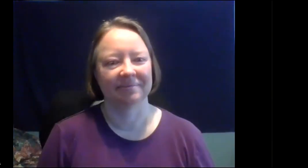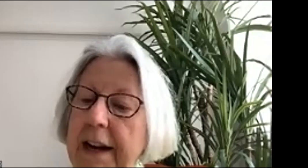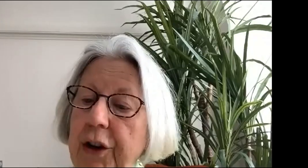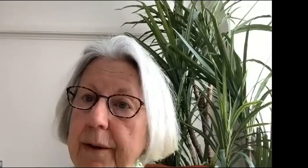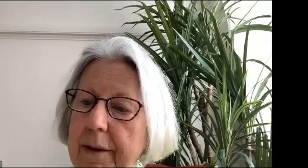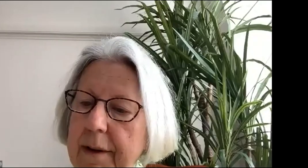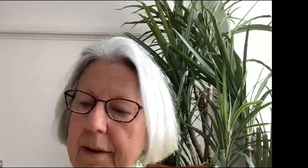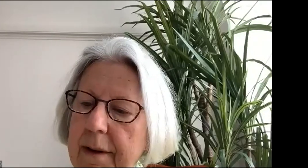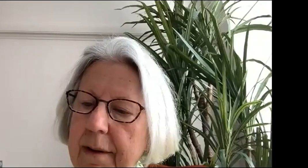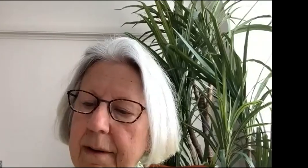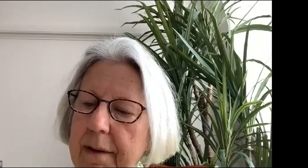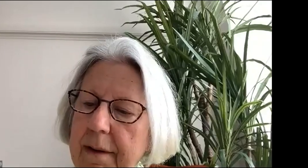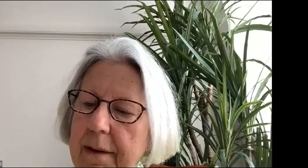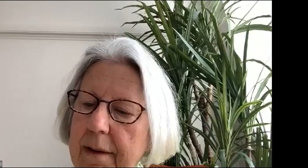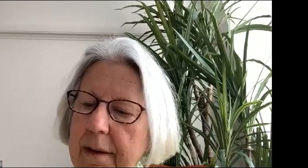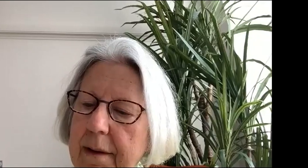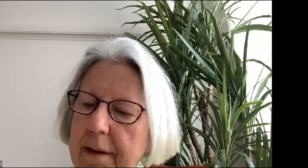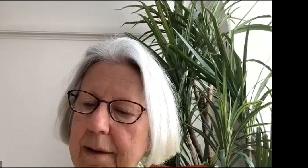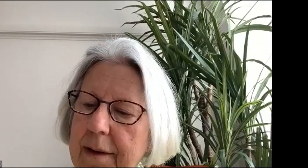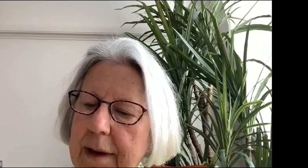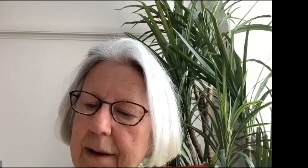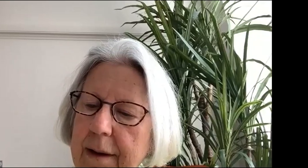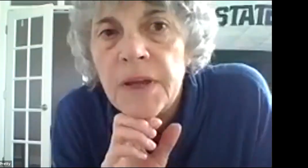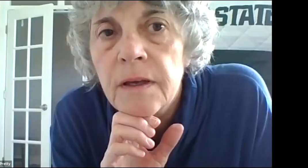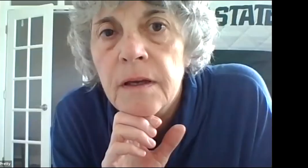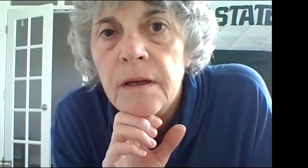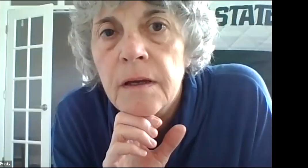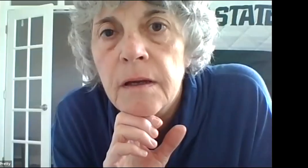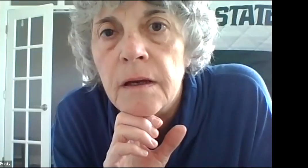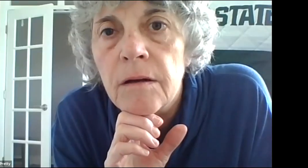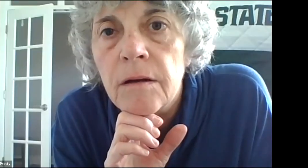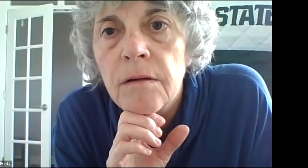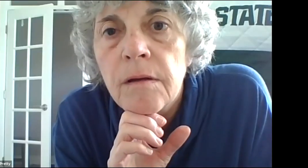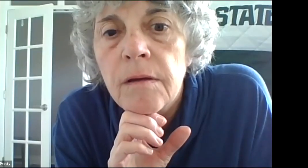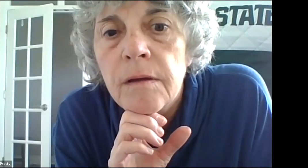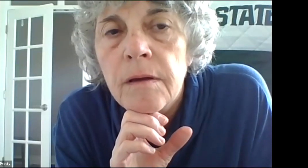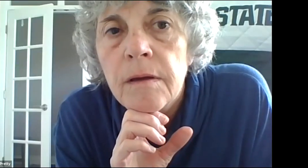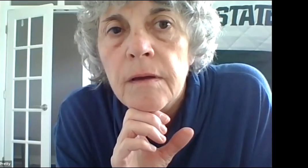Thank you. You're welcome. I see there's Beth- another question in the chat.